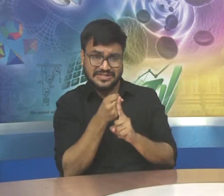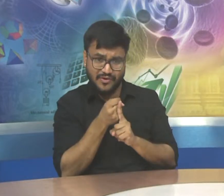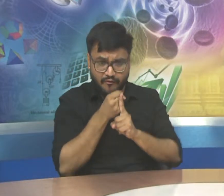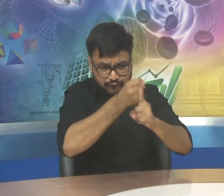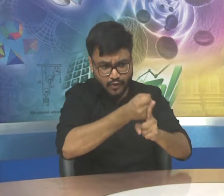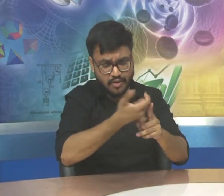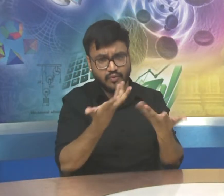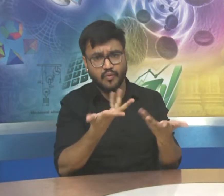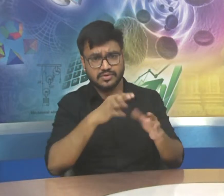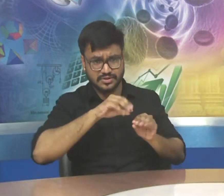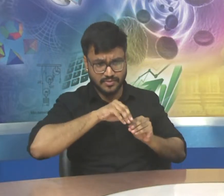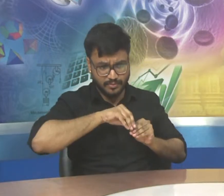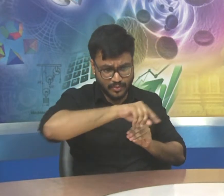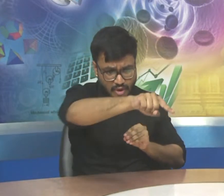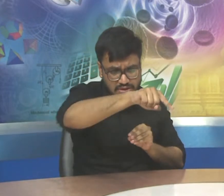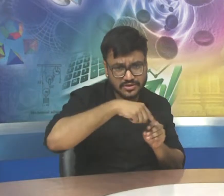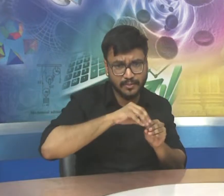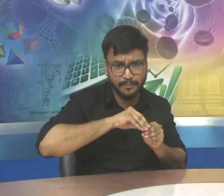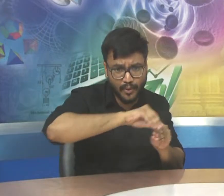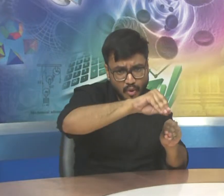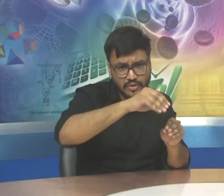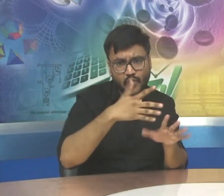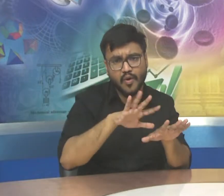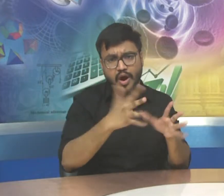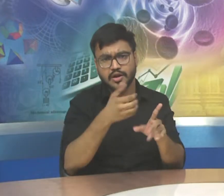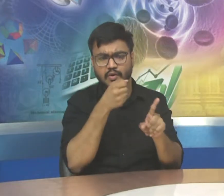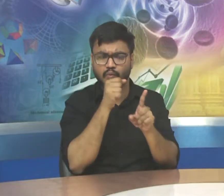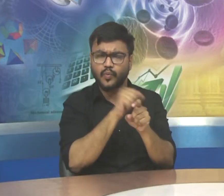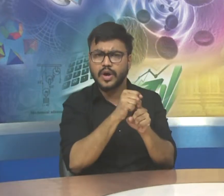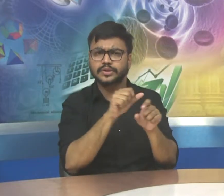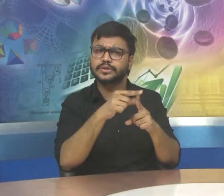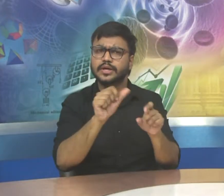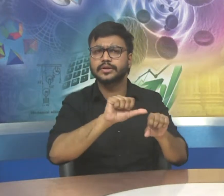Work is done when a force causes displacement.